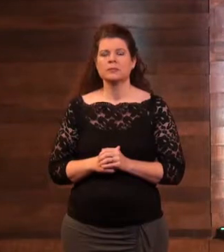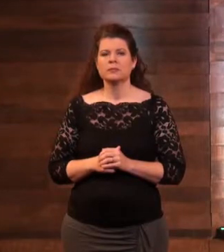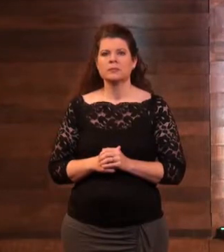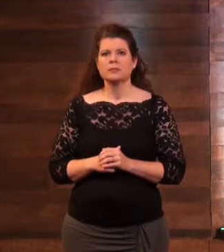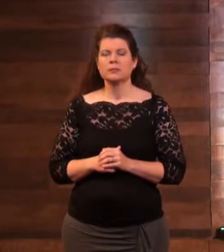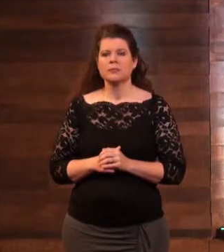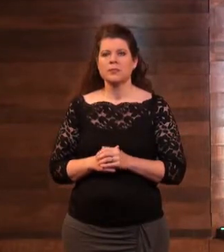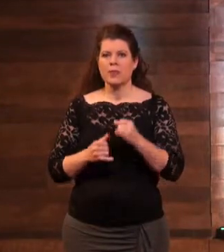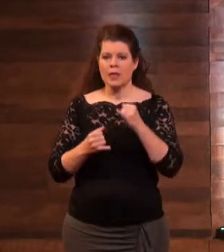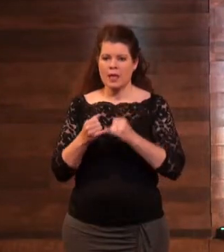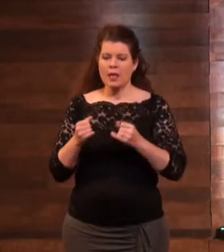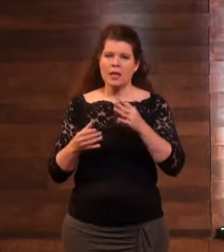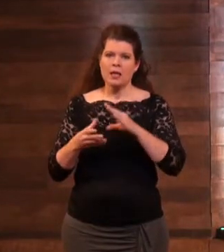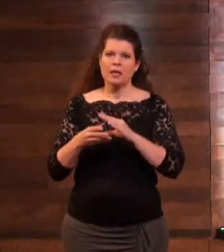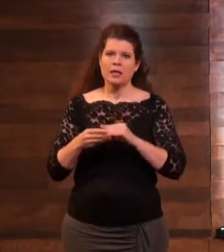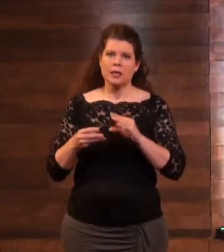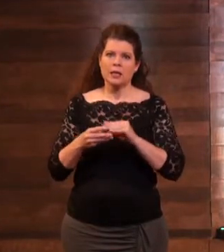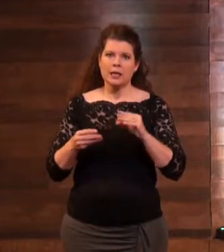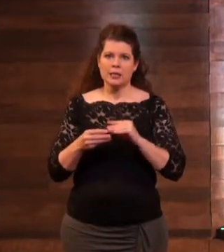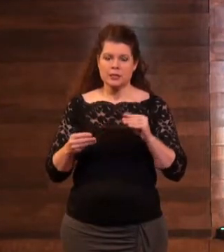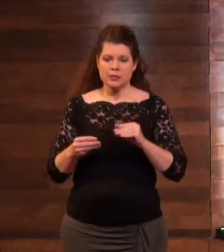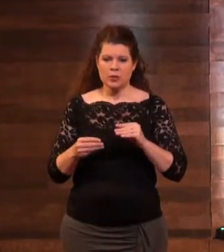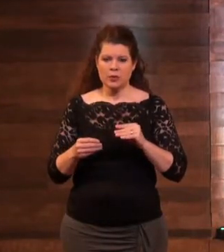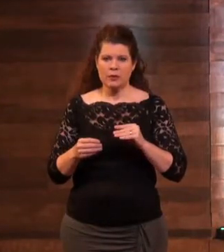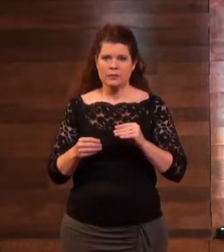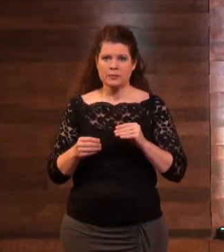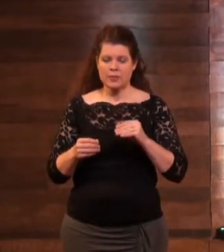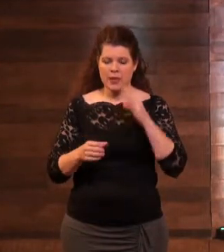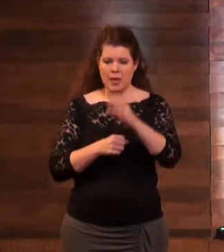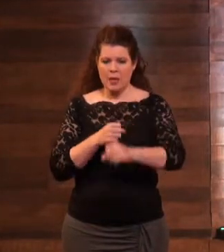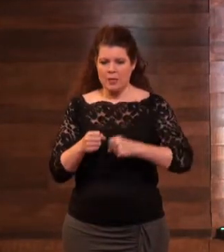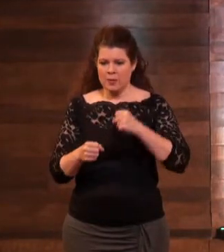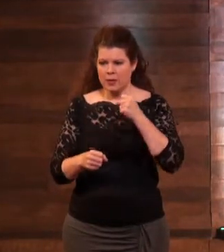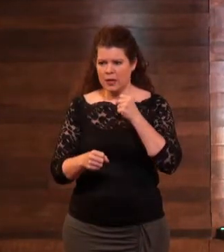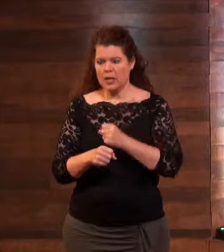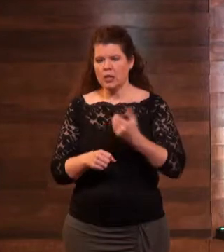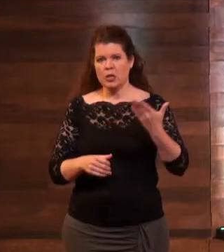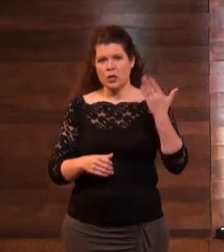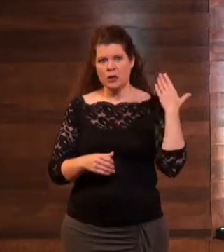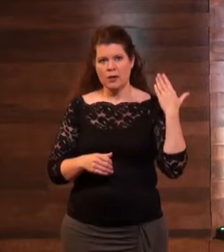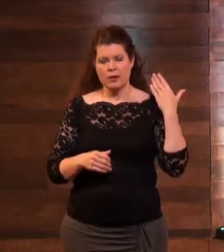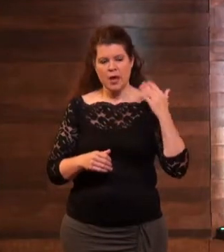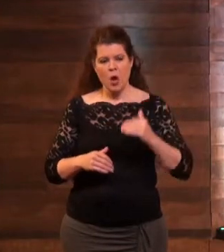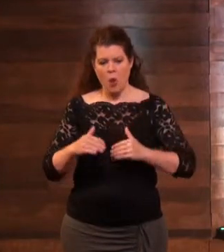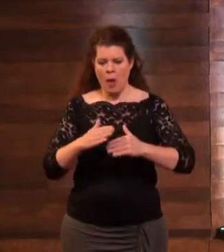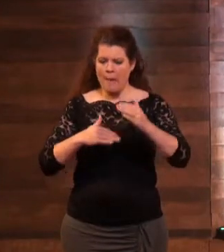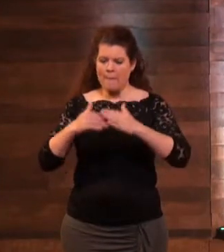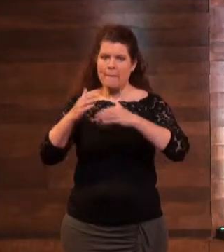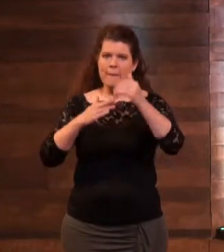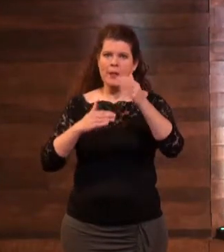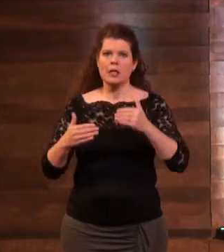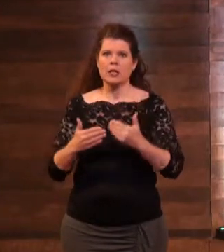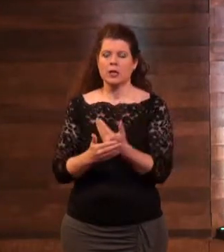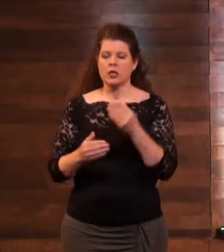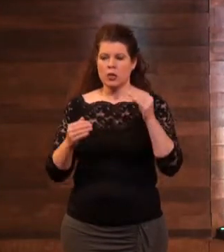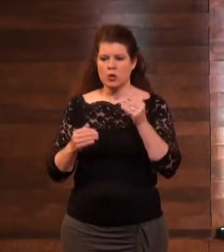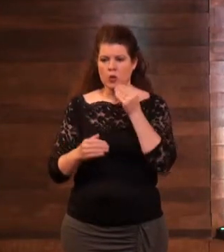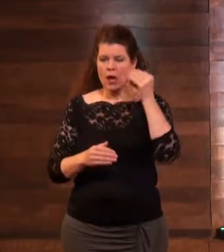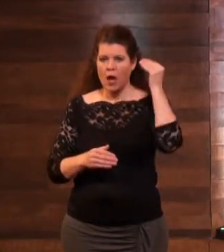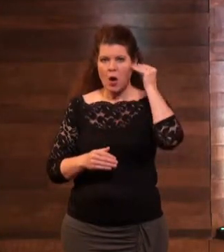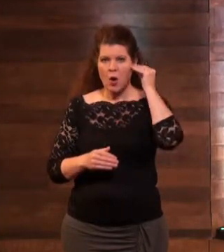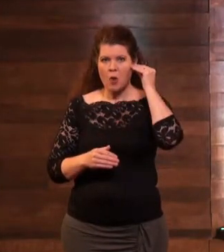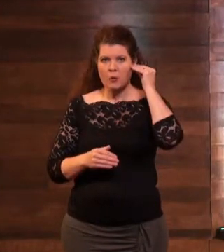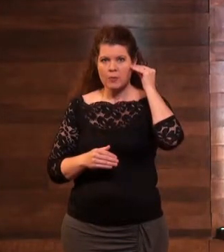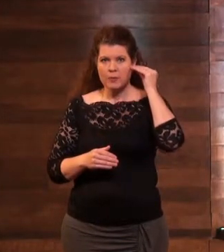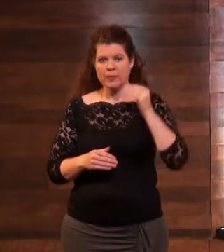story. About a year and a half ago, Sandra and I moved out just north of Crabapple. We built a house, And one of my best friends built